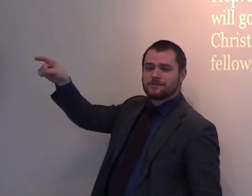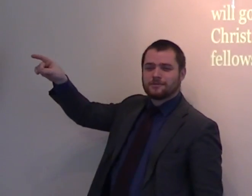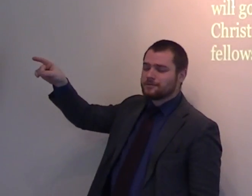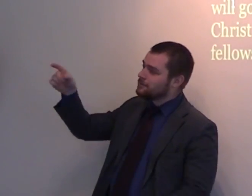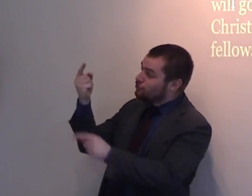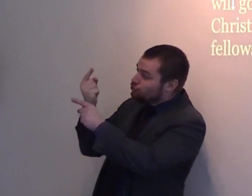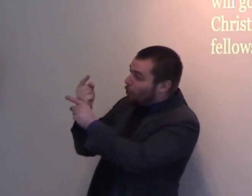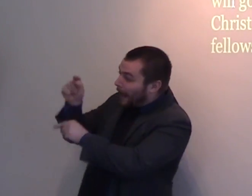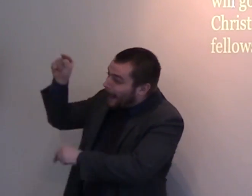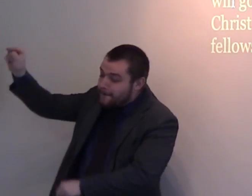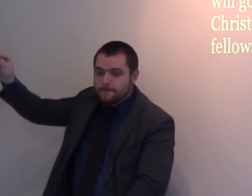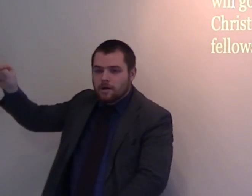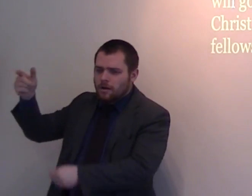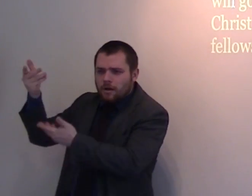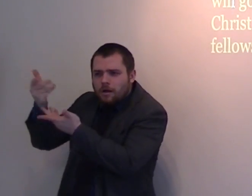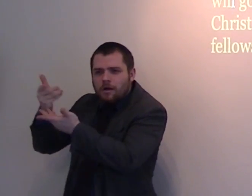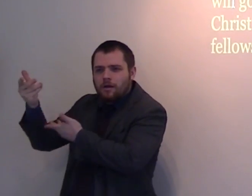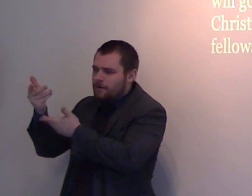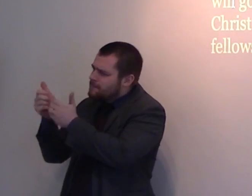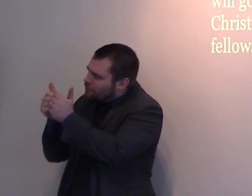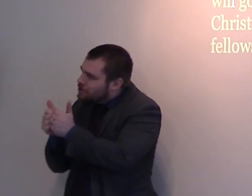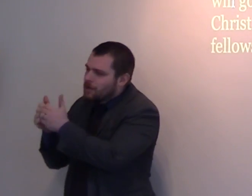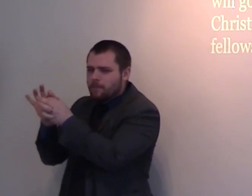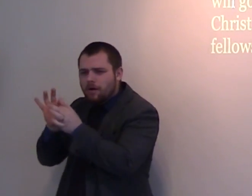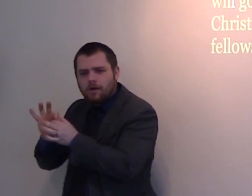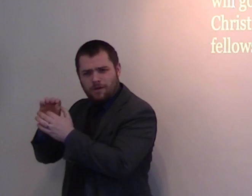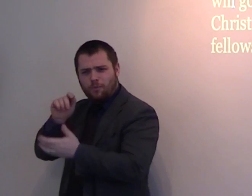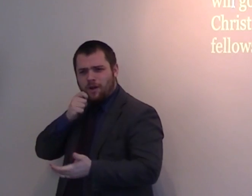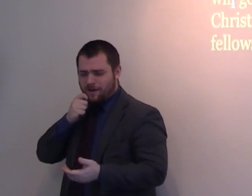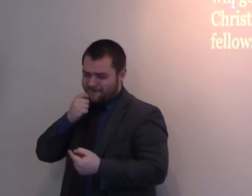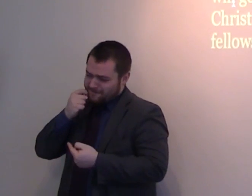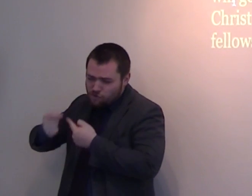him and fellowship with him forever.